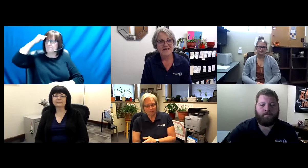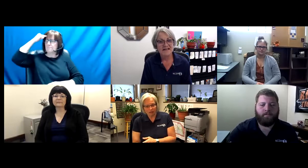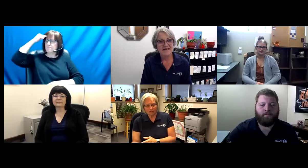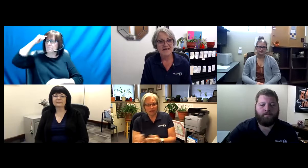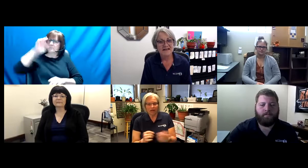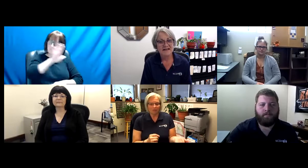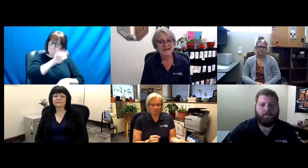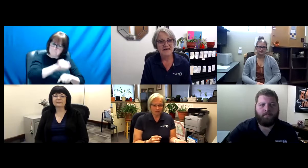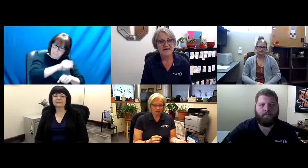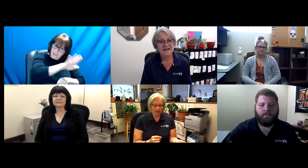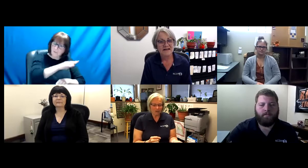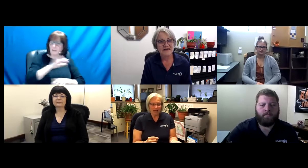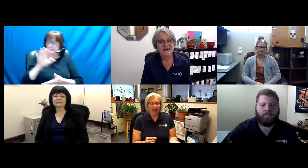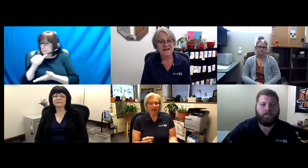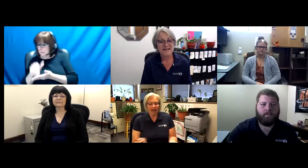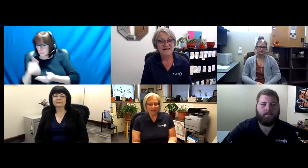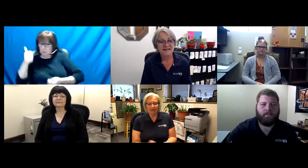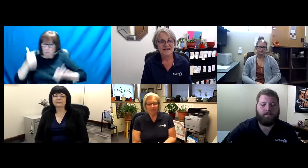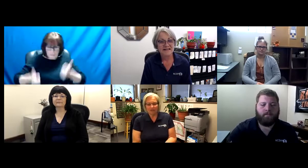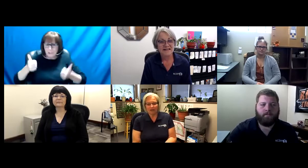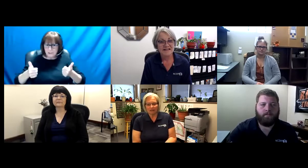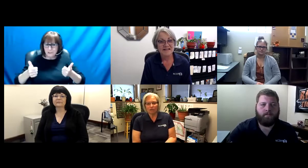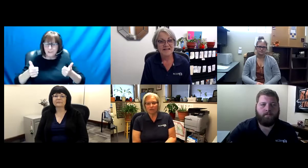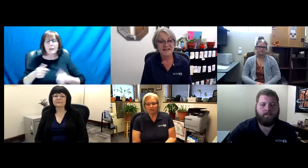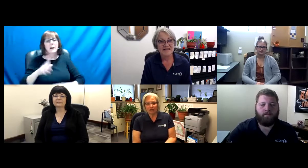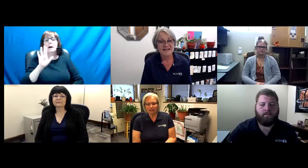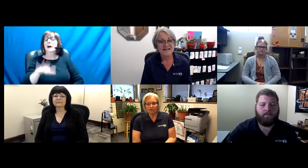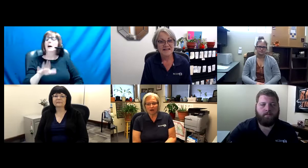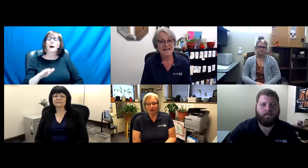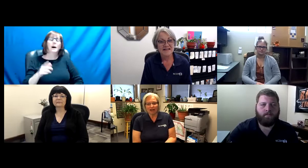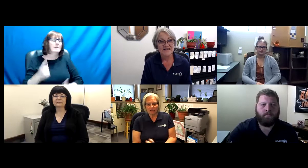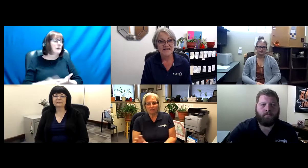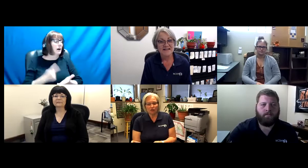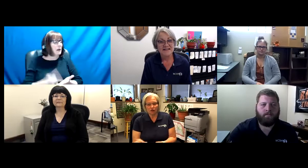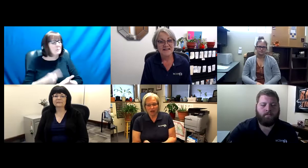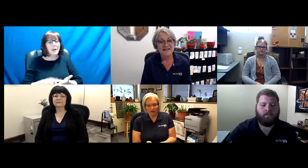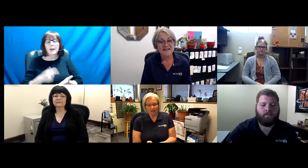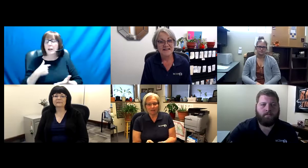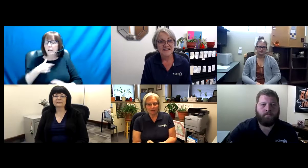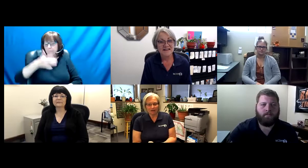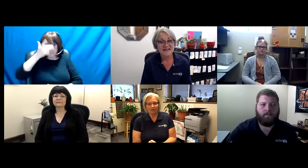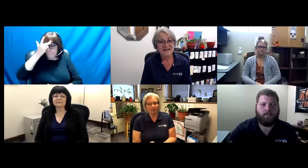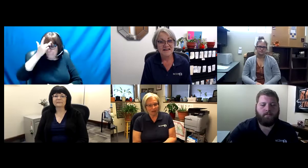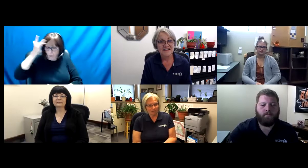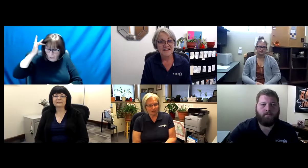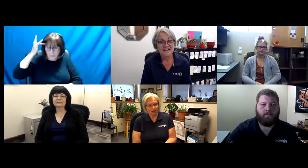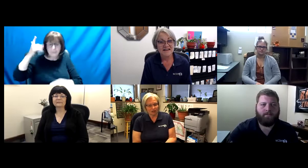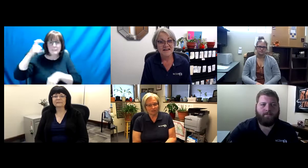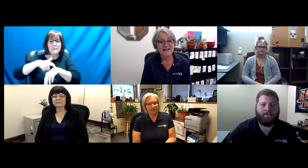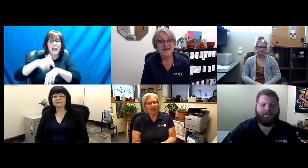mountain time or central time. And there have been a number of occasions where I have forgotten about the time zone shift. And